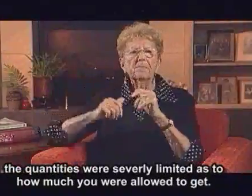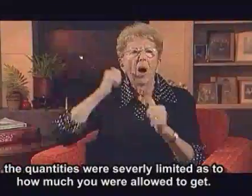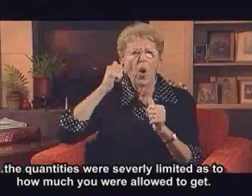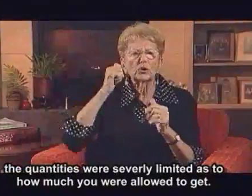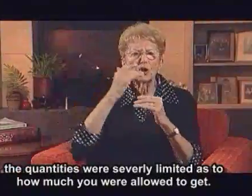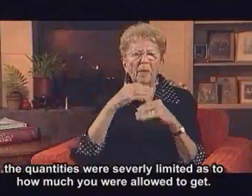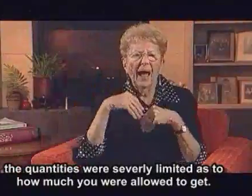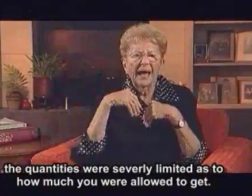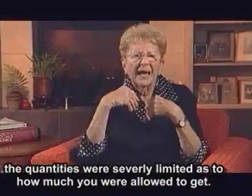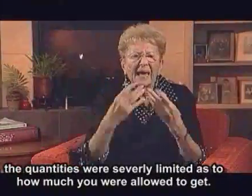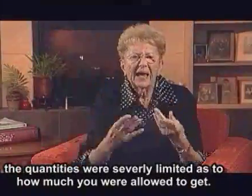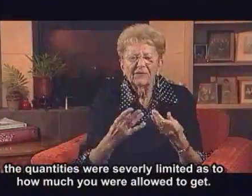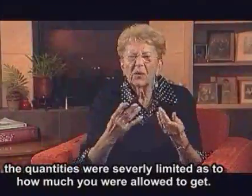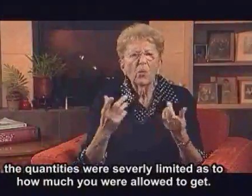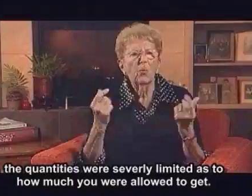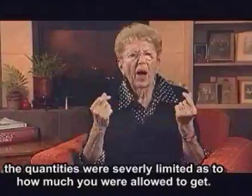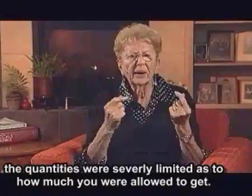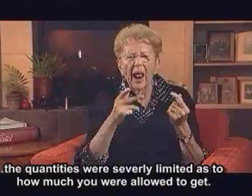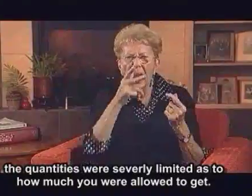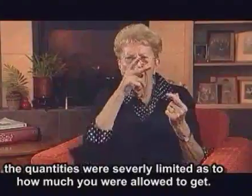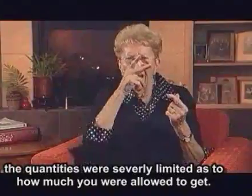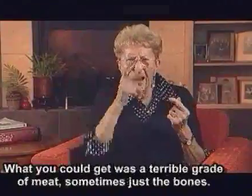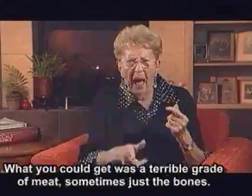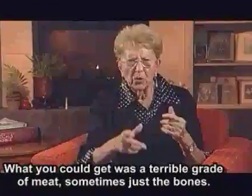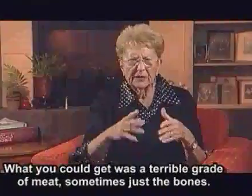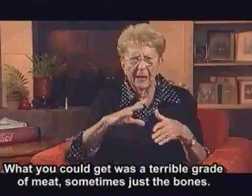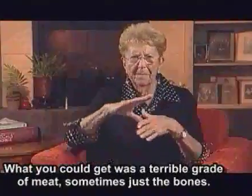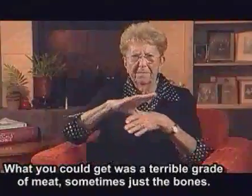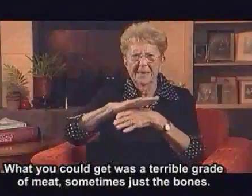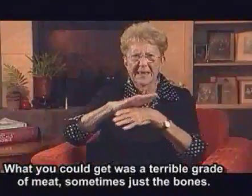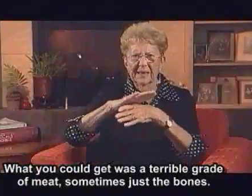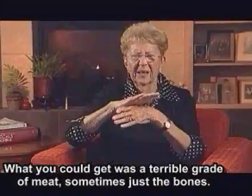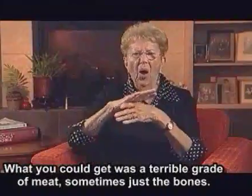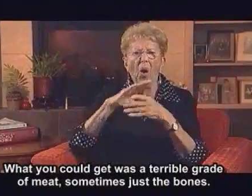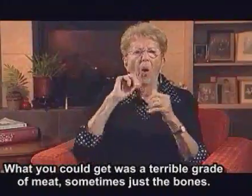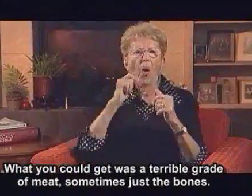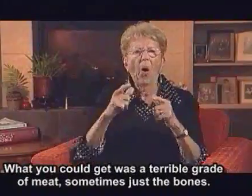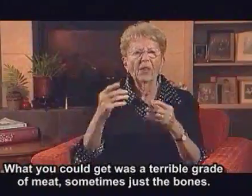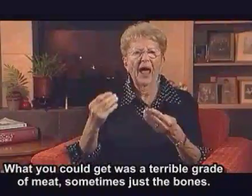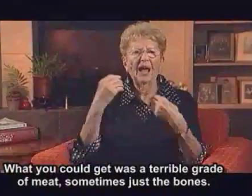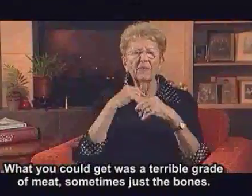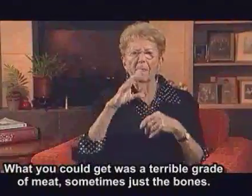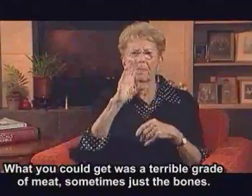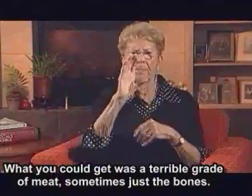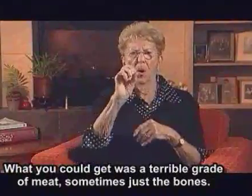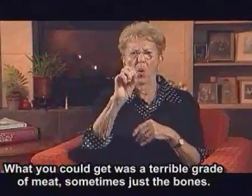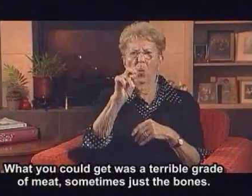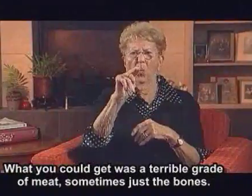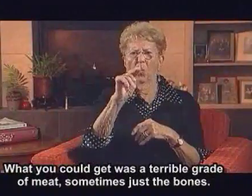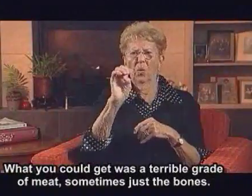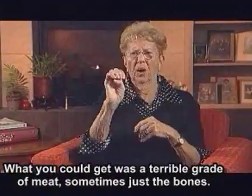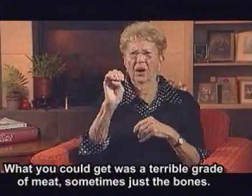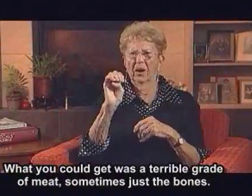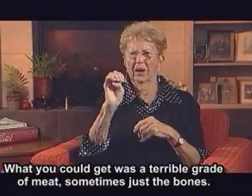you were able to get. And what you could get was a terrible grade of meat, sometimes just the